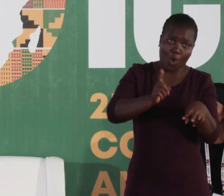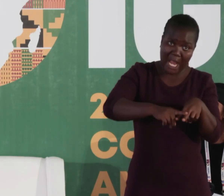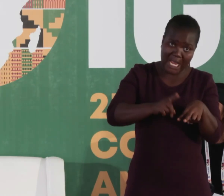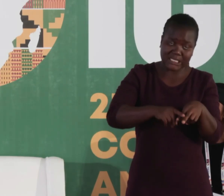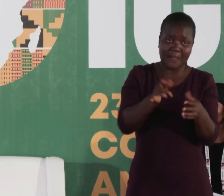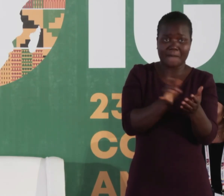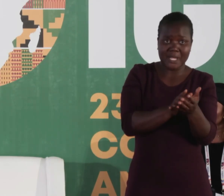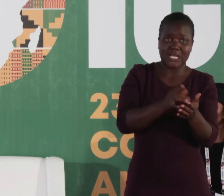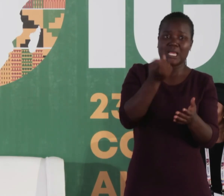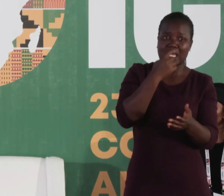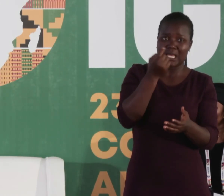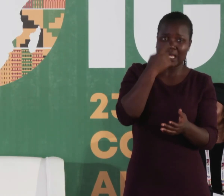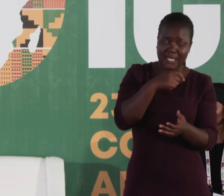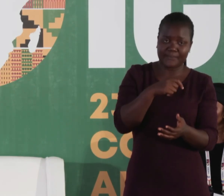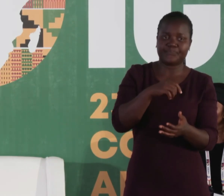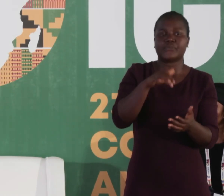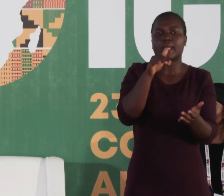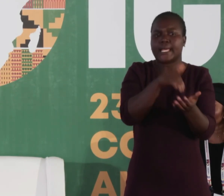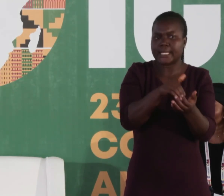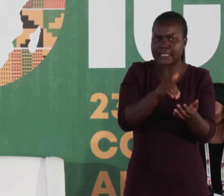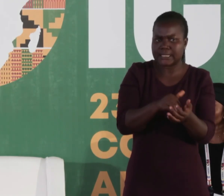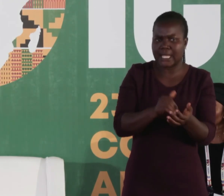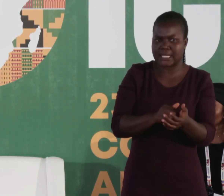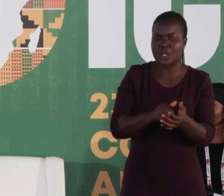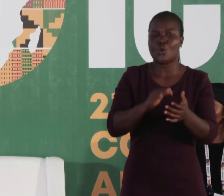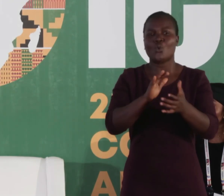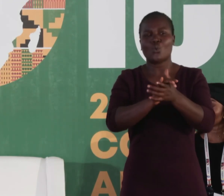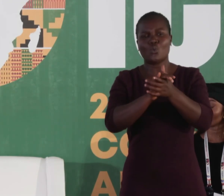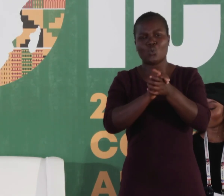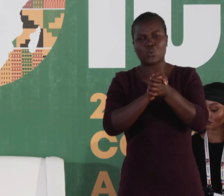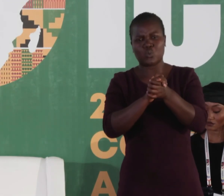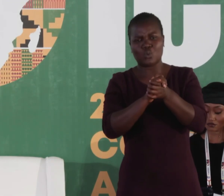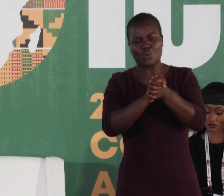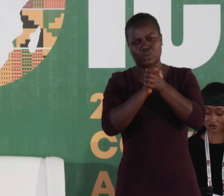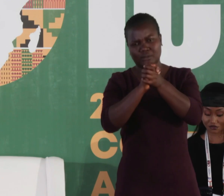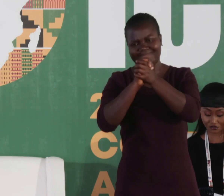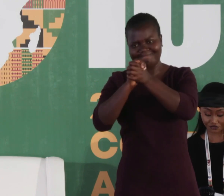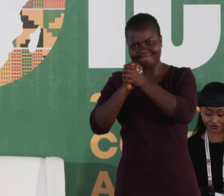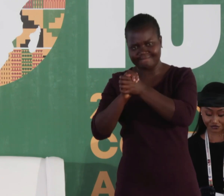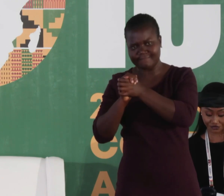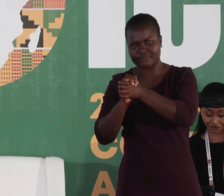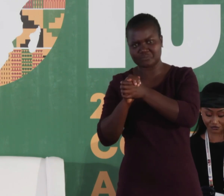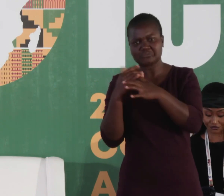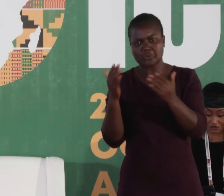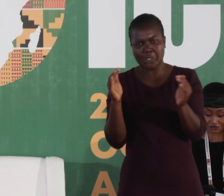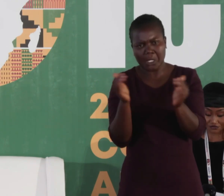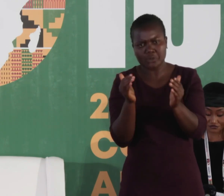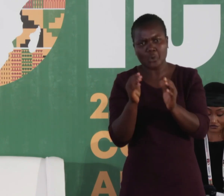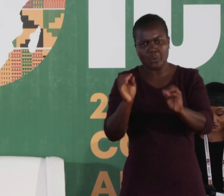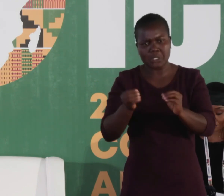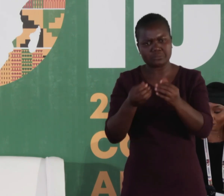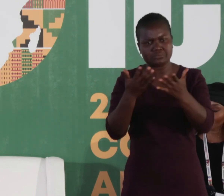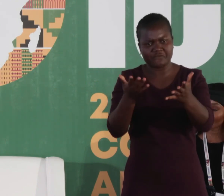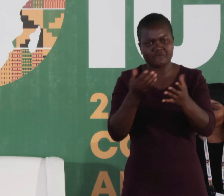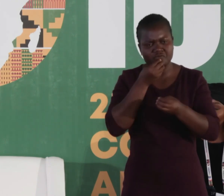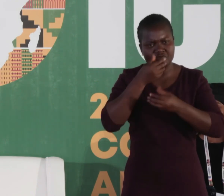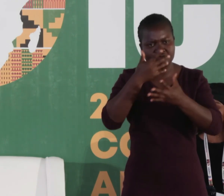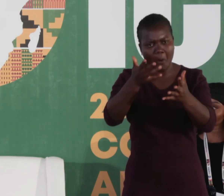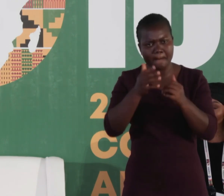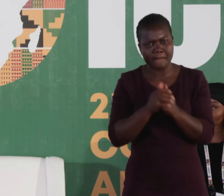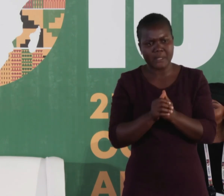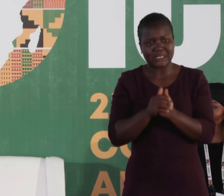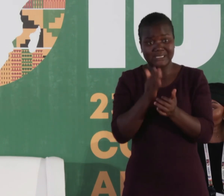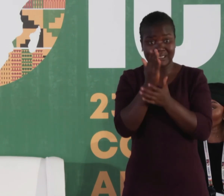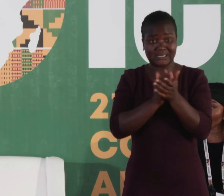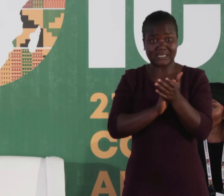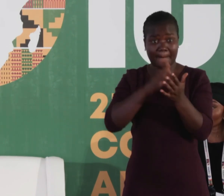Therefore, we recommend in future some studies that